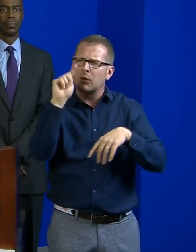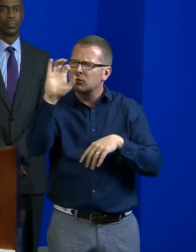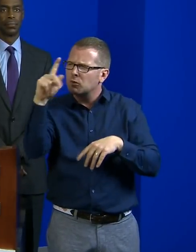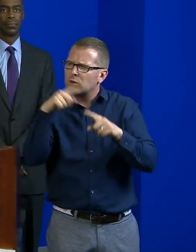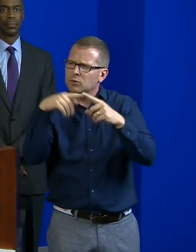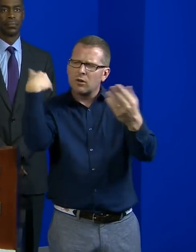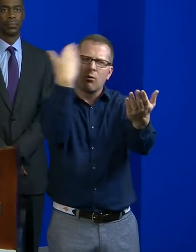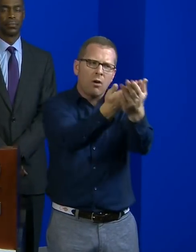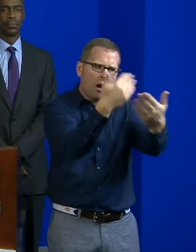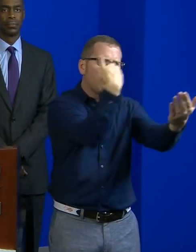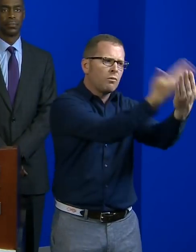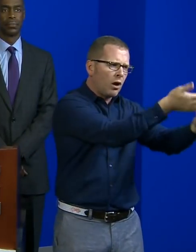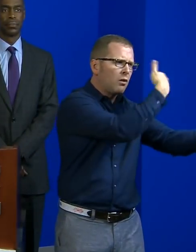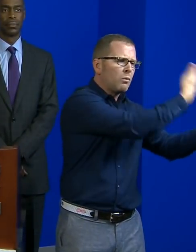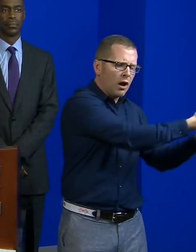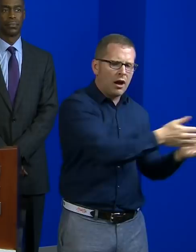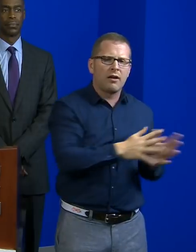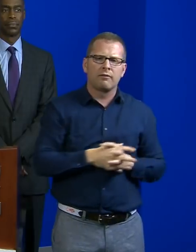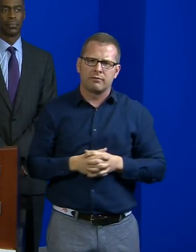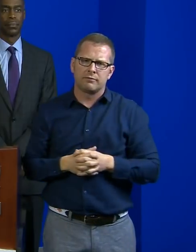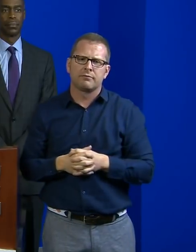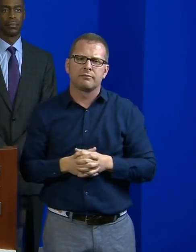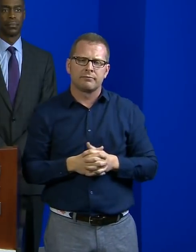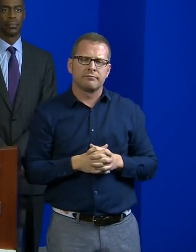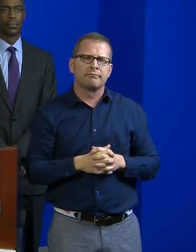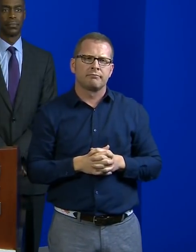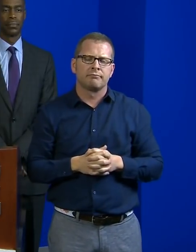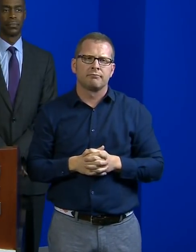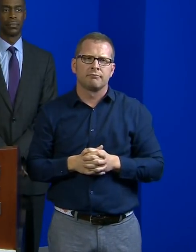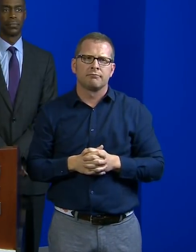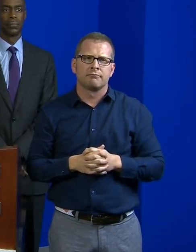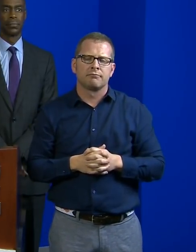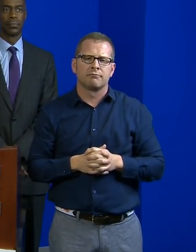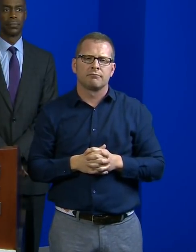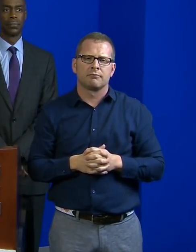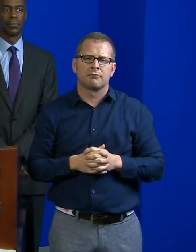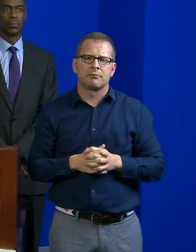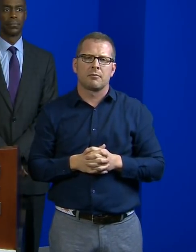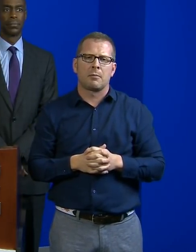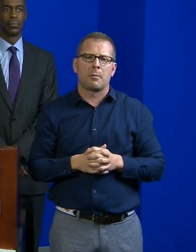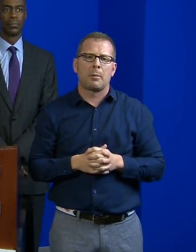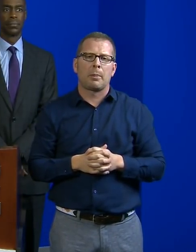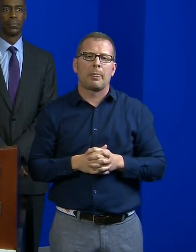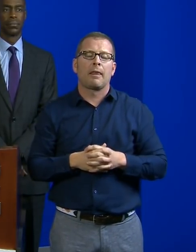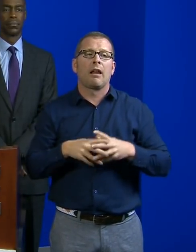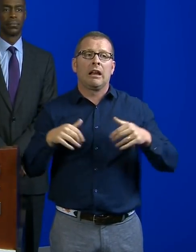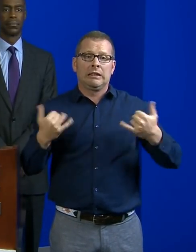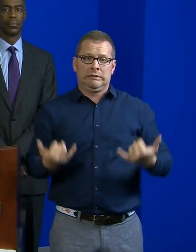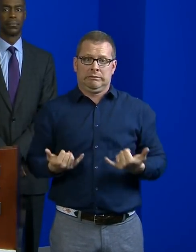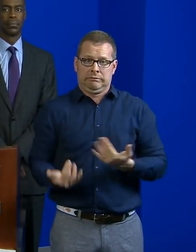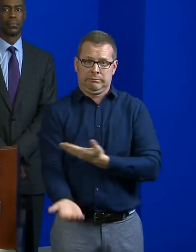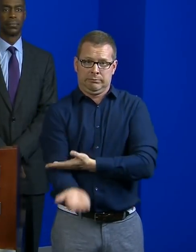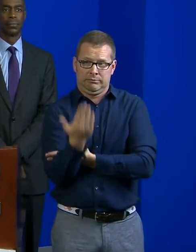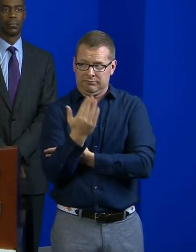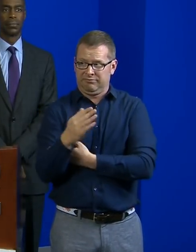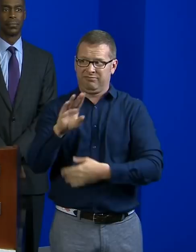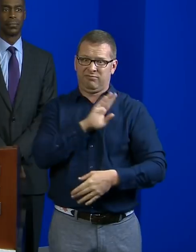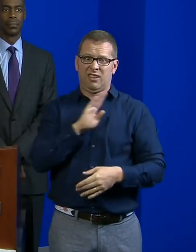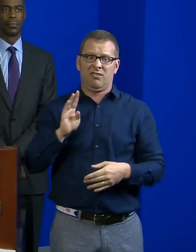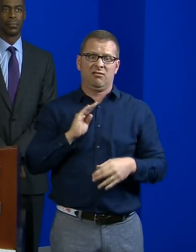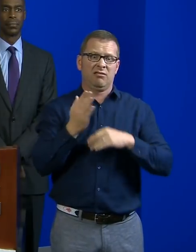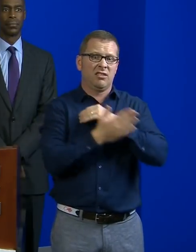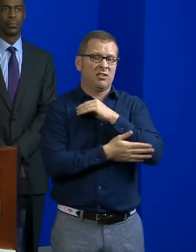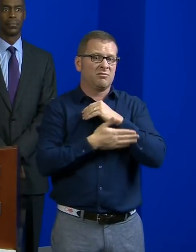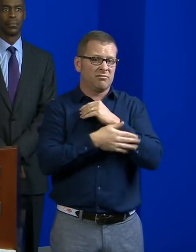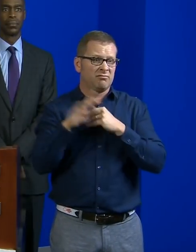and conserve fuel. As of this morning, the Broward County Emergency Hotline is now open 24 hours a day, 7